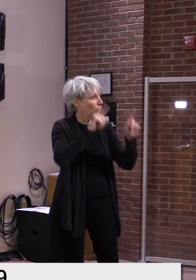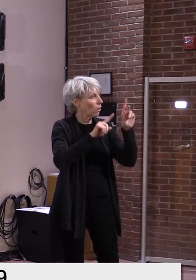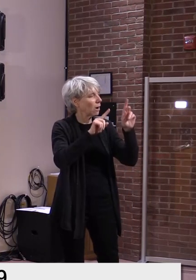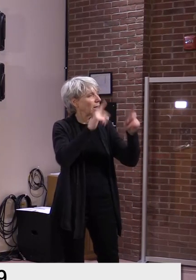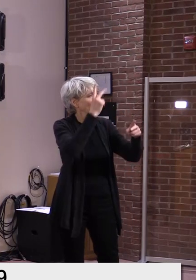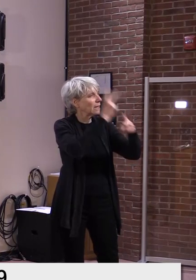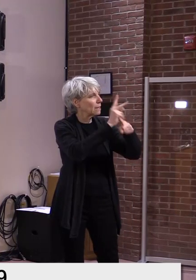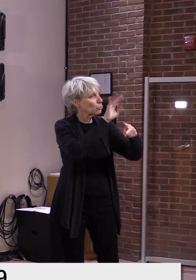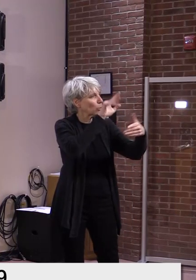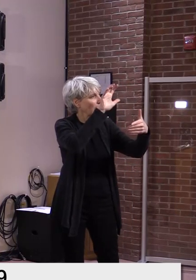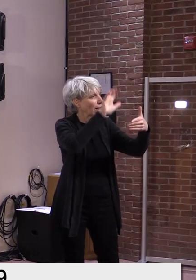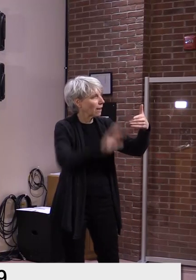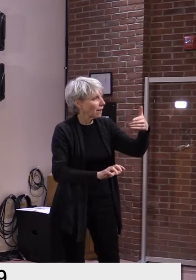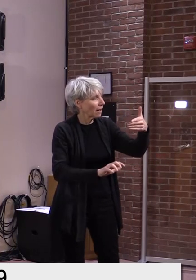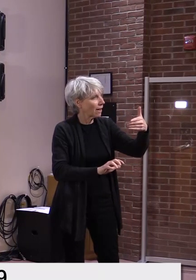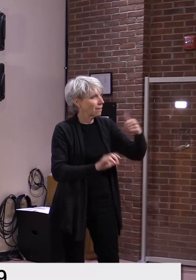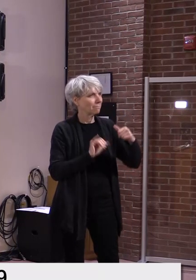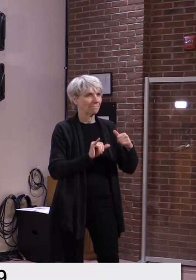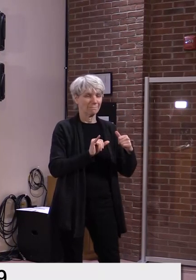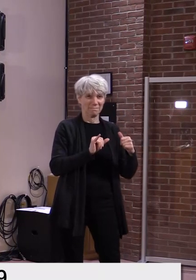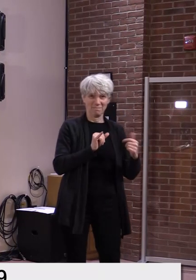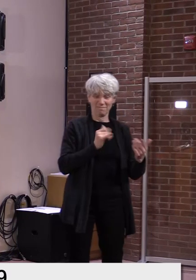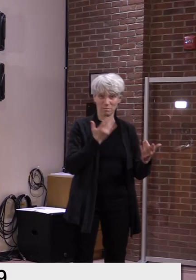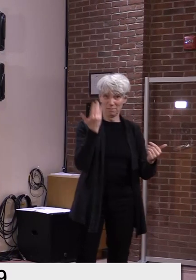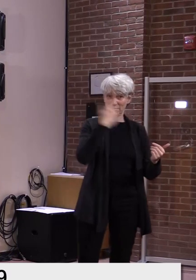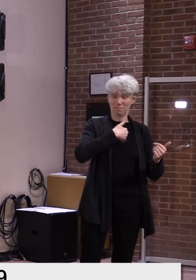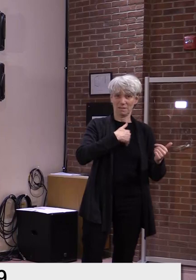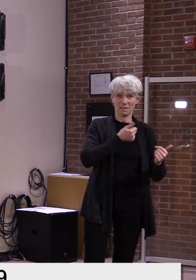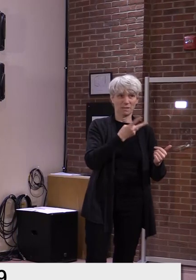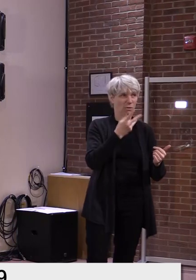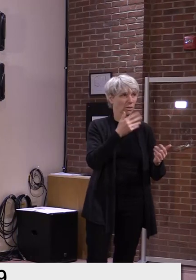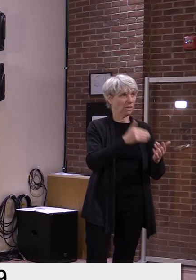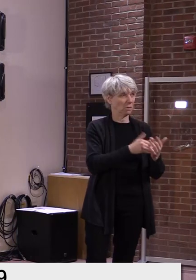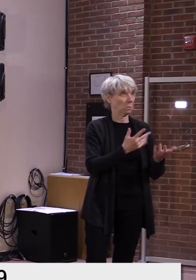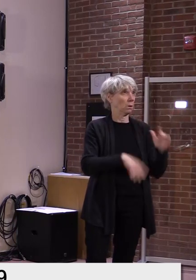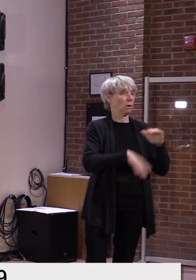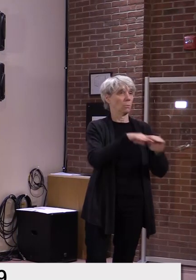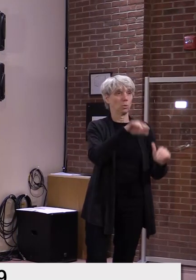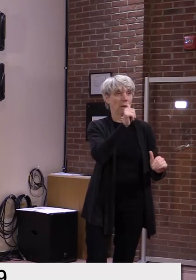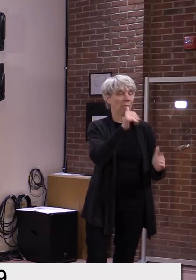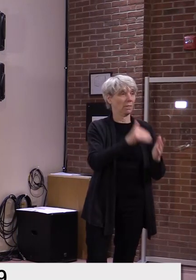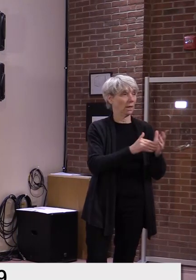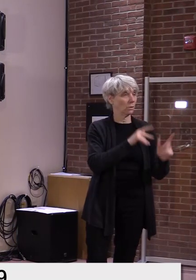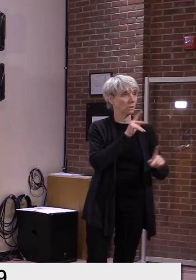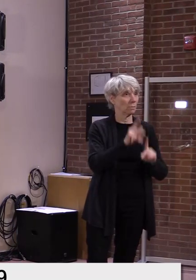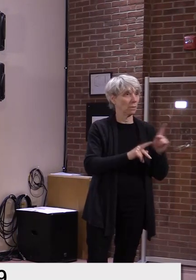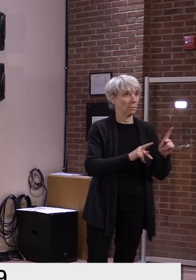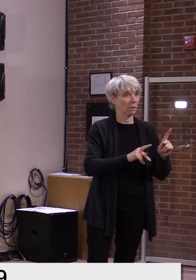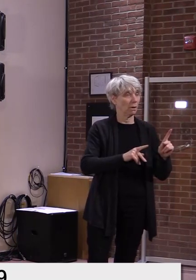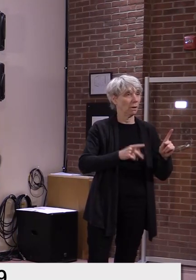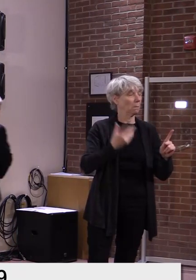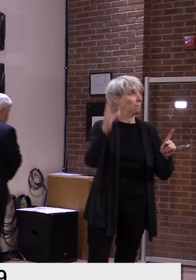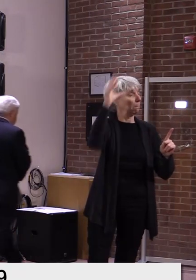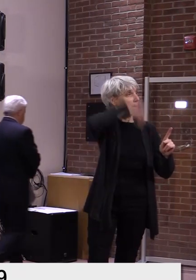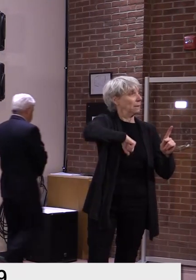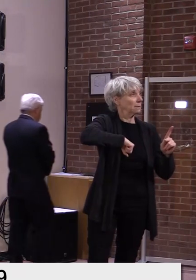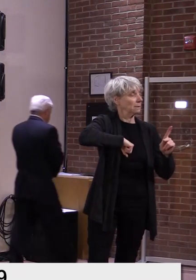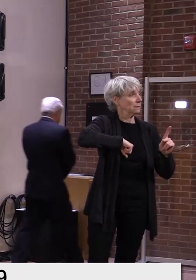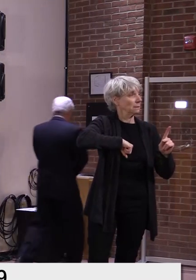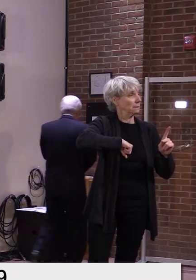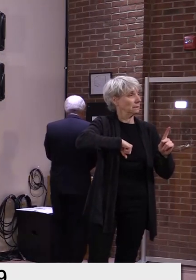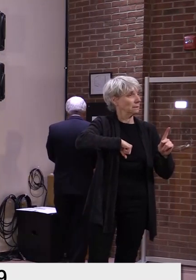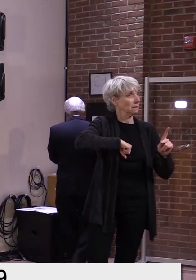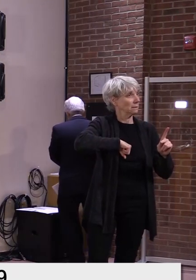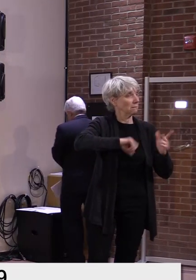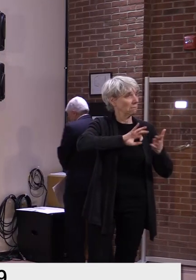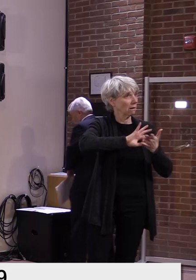that several thousand people, maybe 10,000 people, are being counted towards this 80%